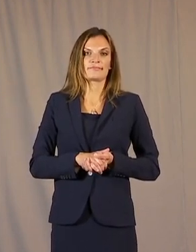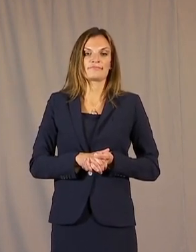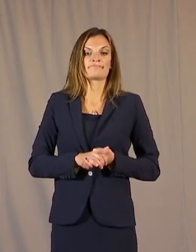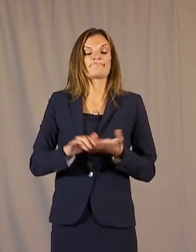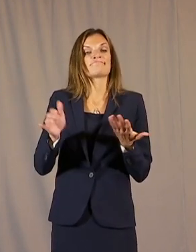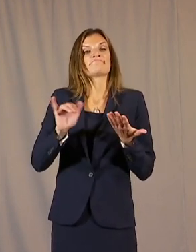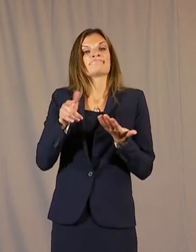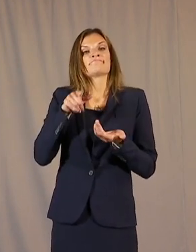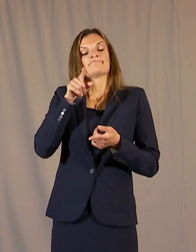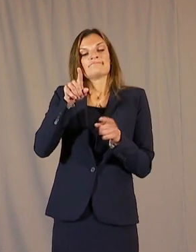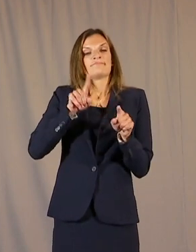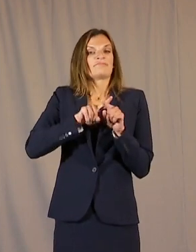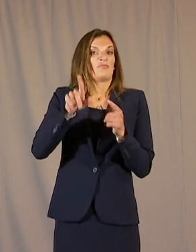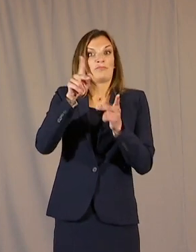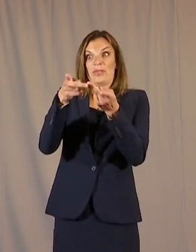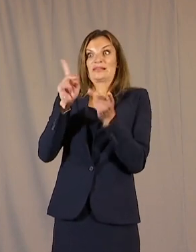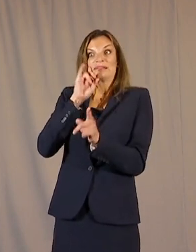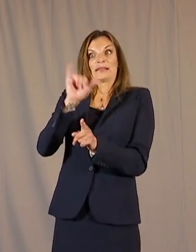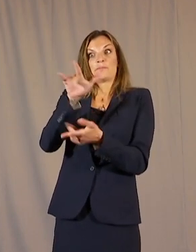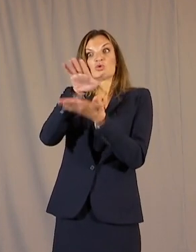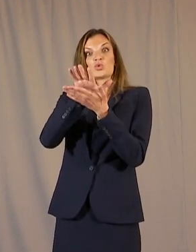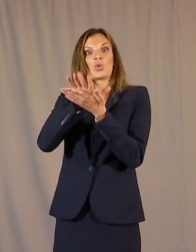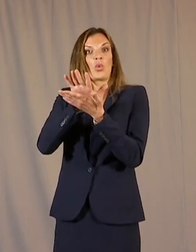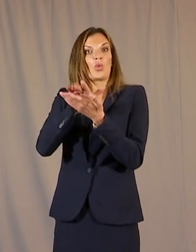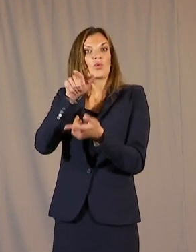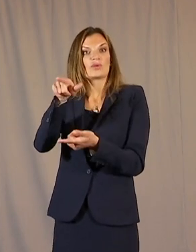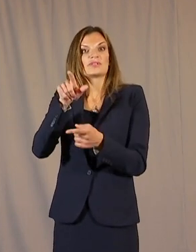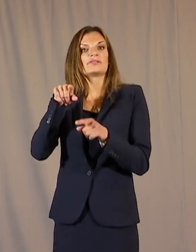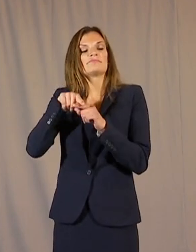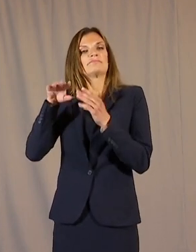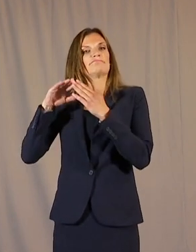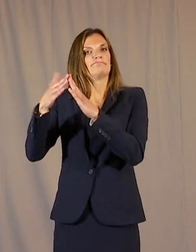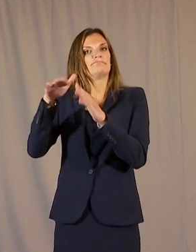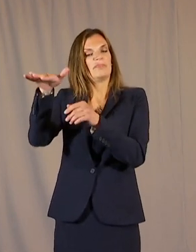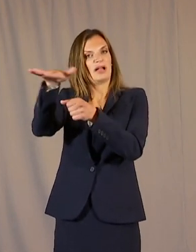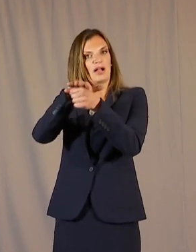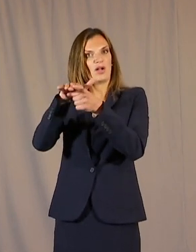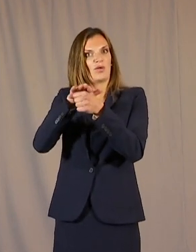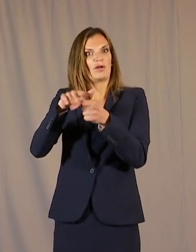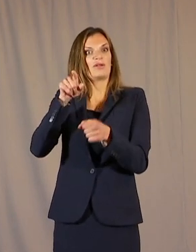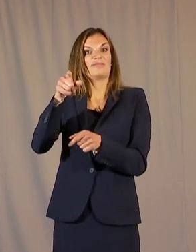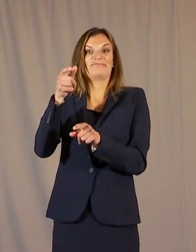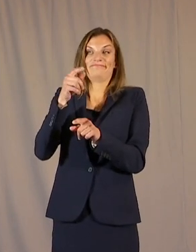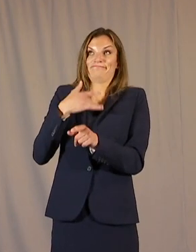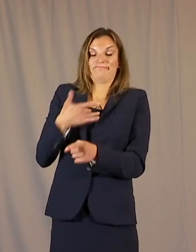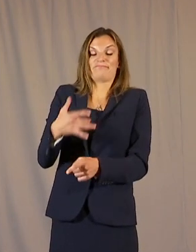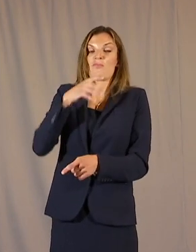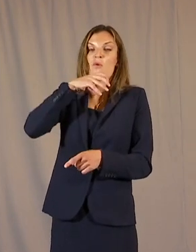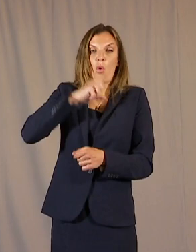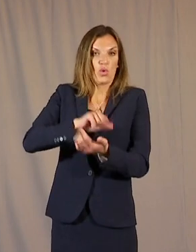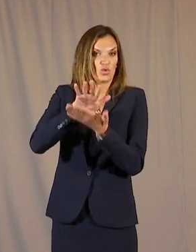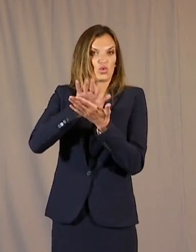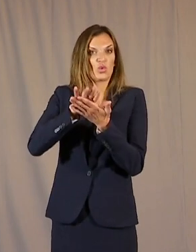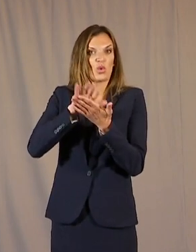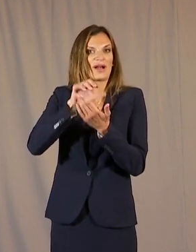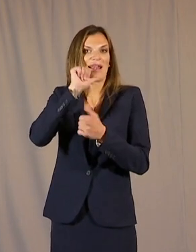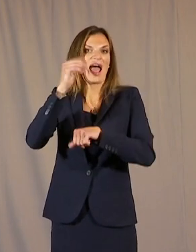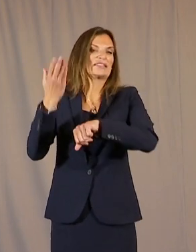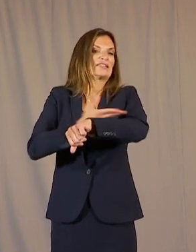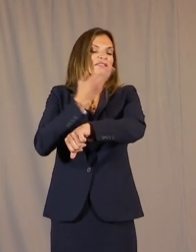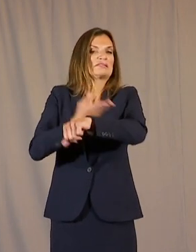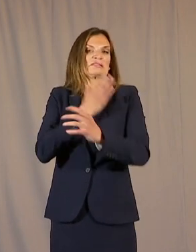or structures like schools. Schools in urban communities are old, super old, with old and